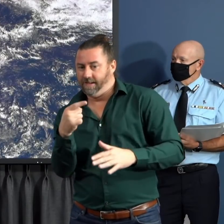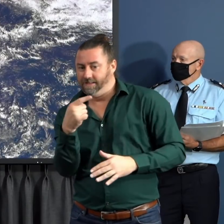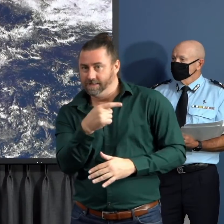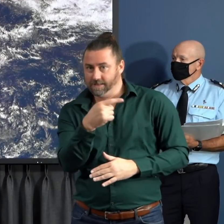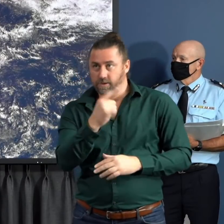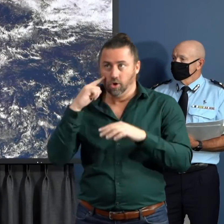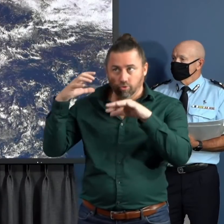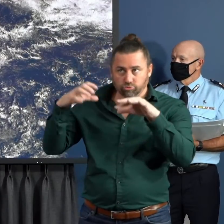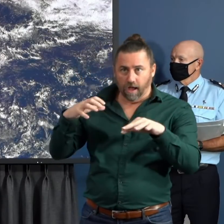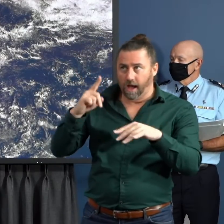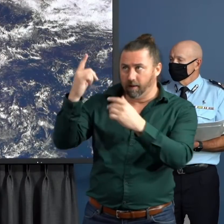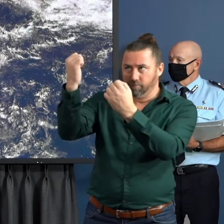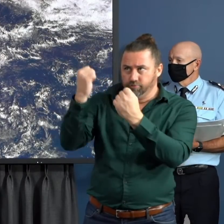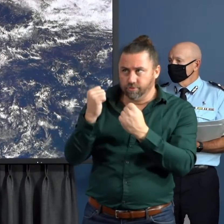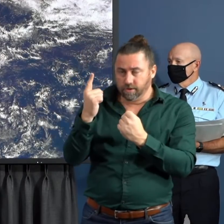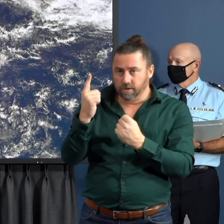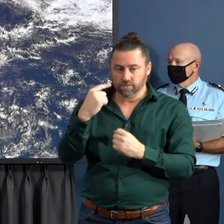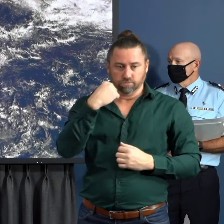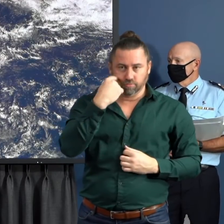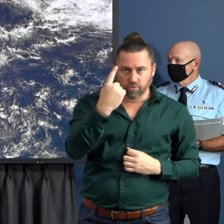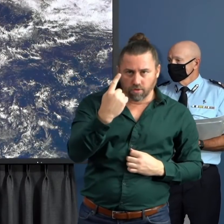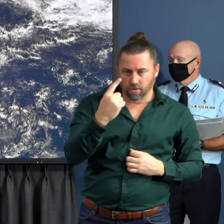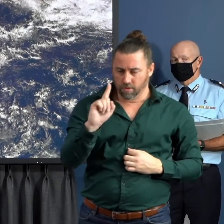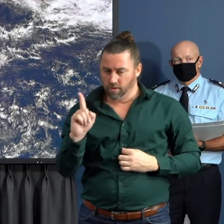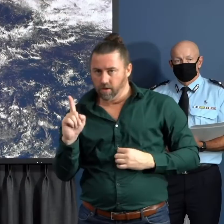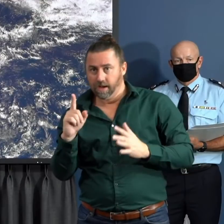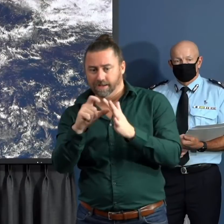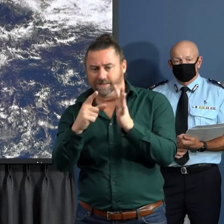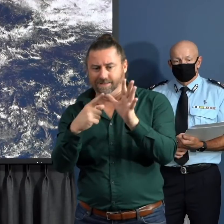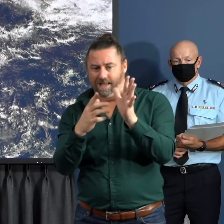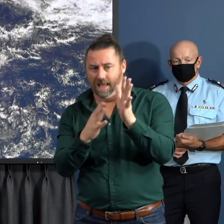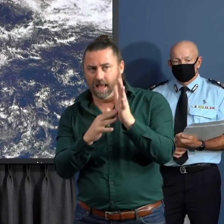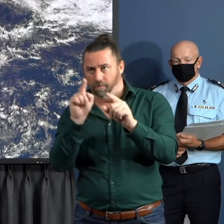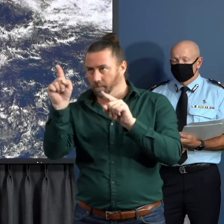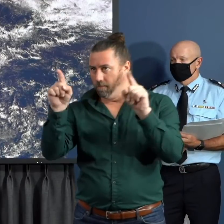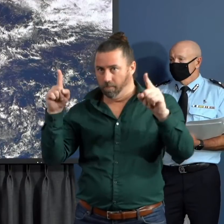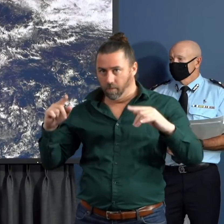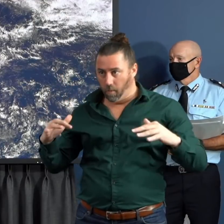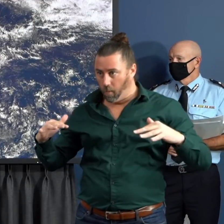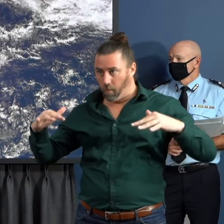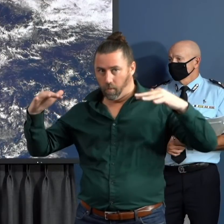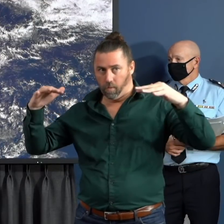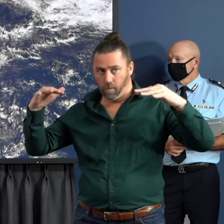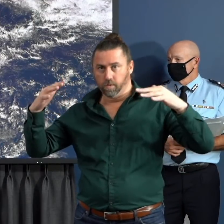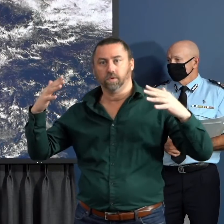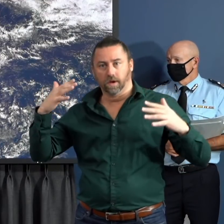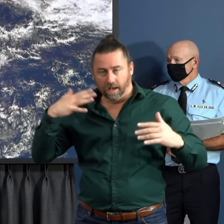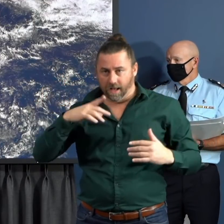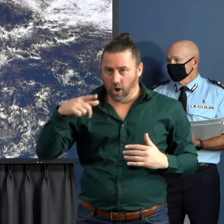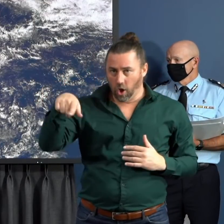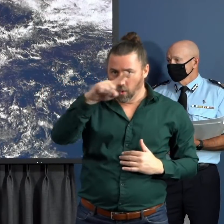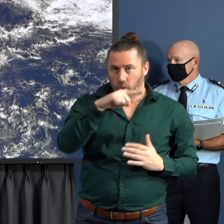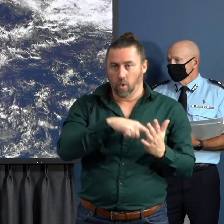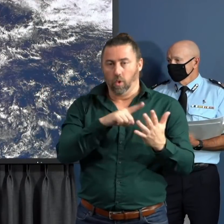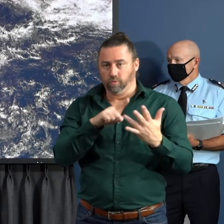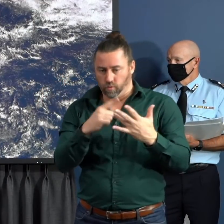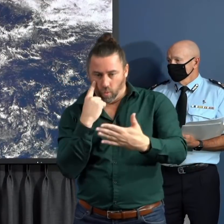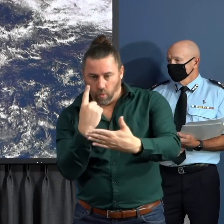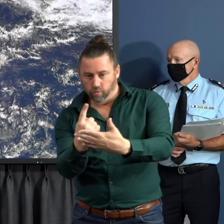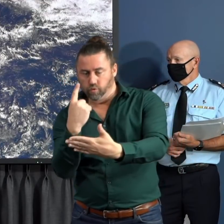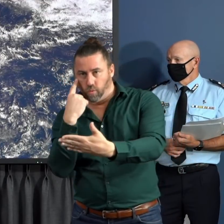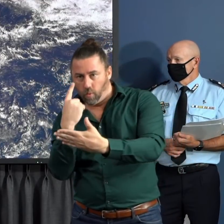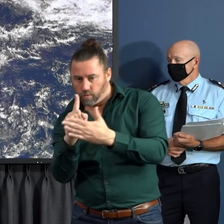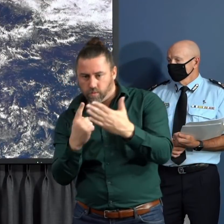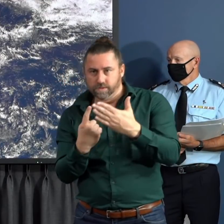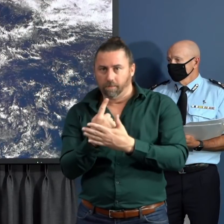rainfall, what rainfall we see today, and also what happens with the dams. So really reinforcing that we want people to stay on top of those warnings and flood